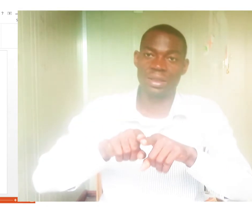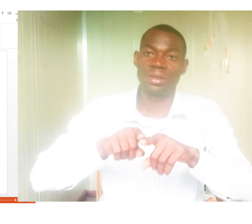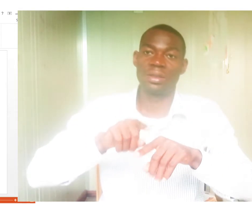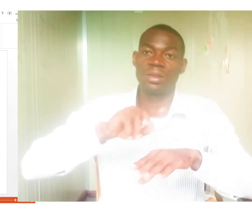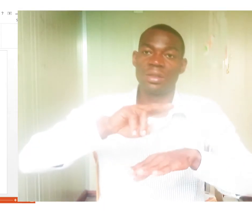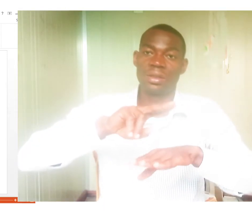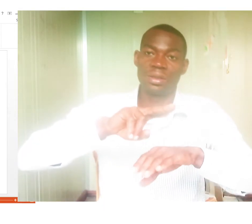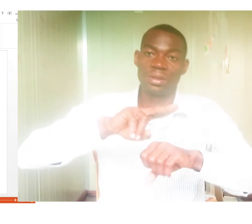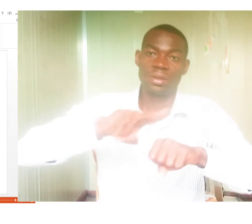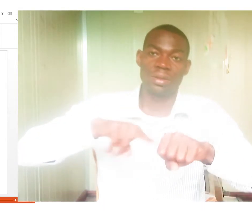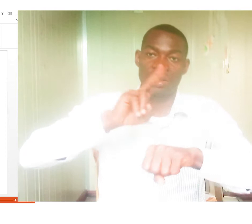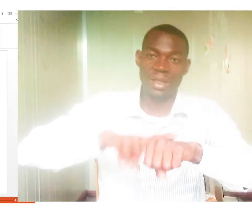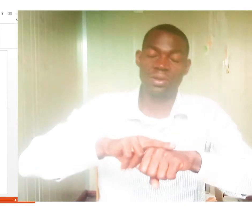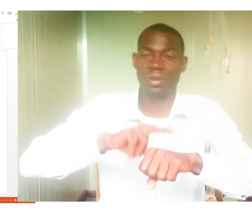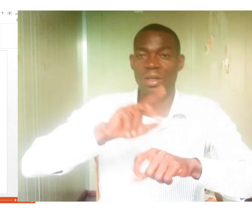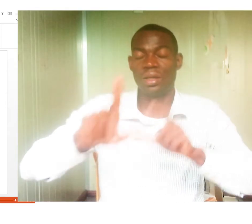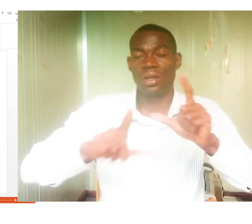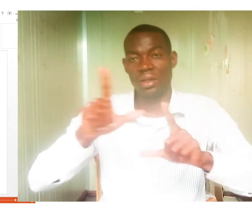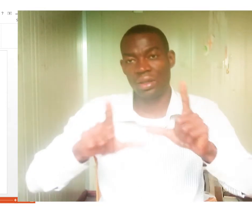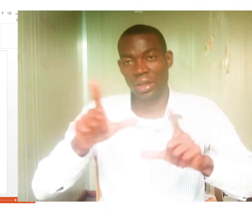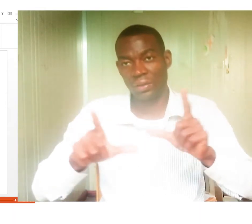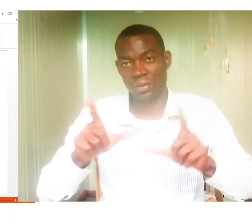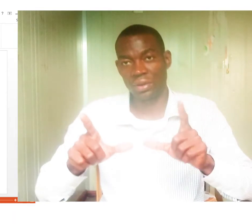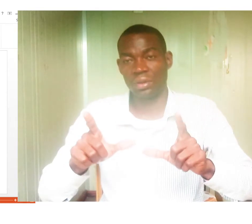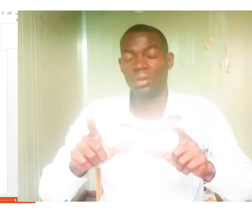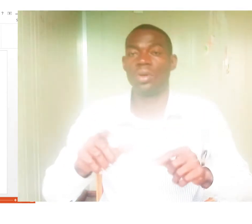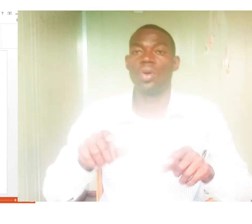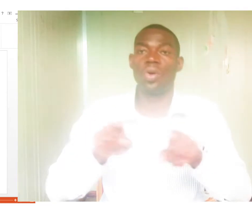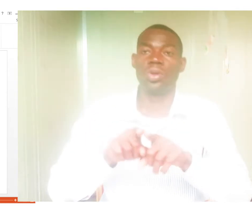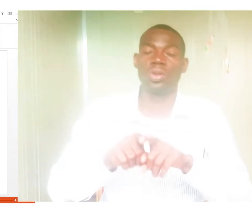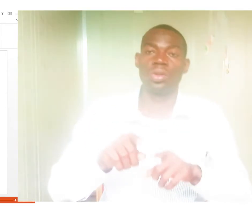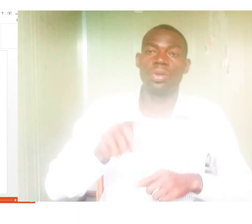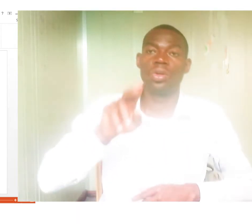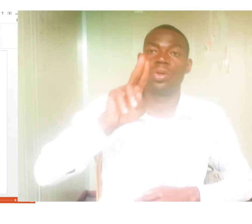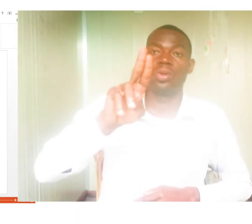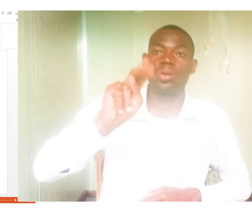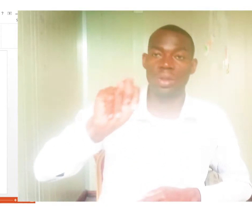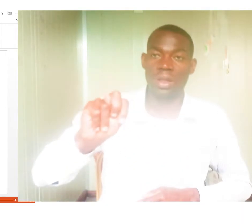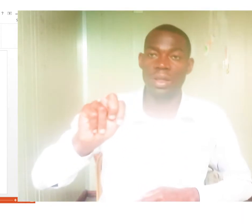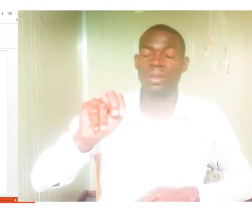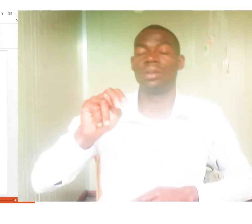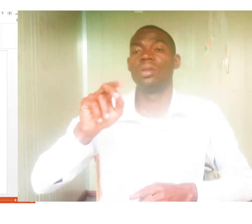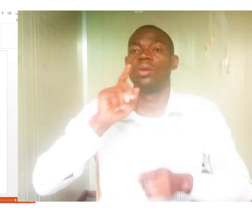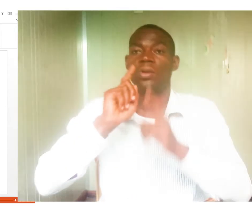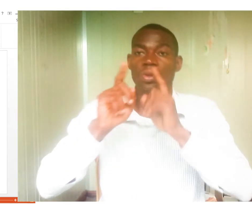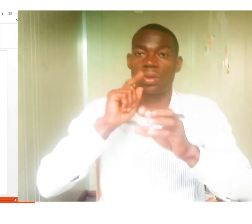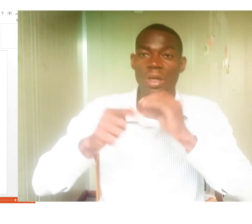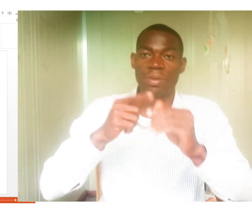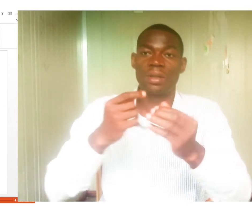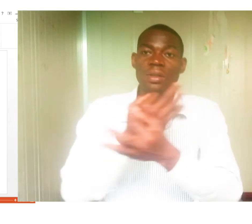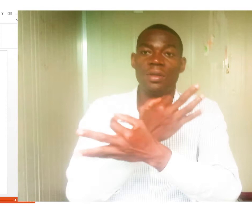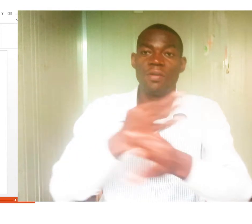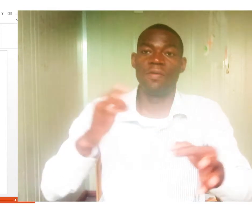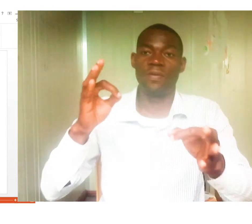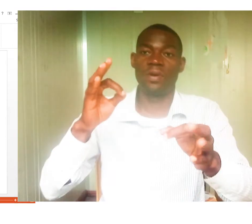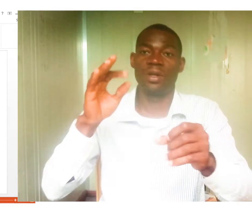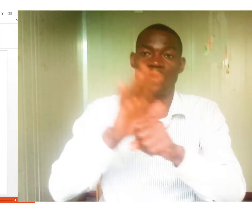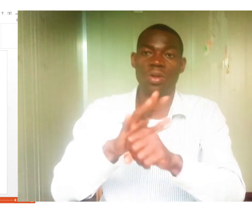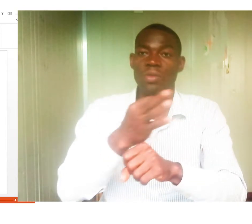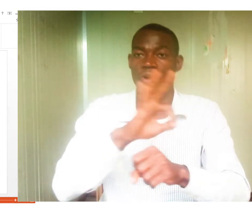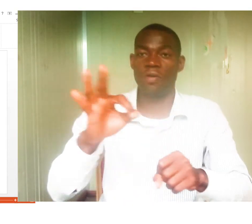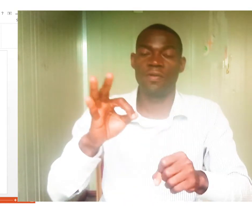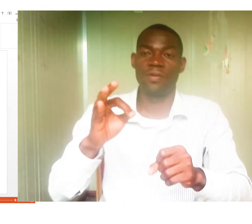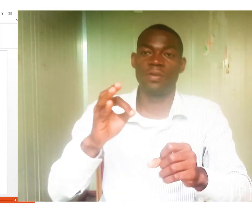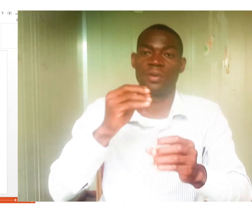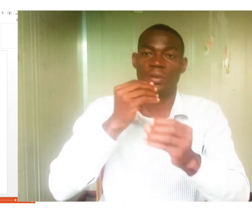with Disabilities, UNCRPD, Article 21 talks about freedom of expression and opinion and